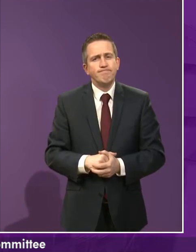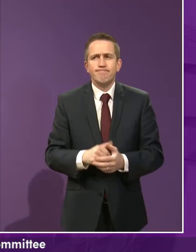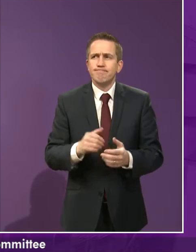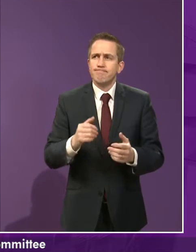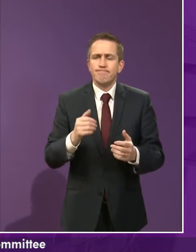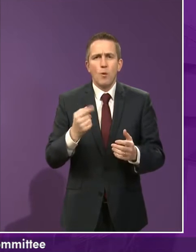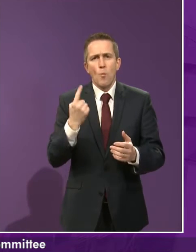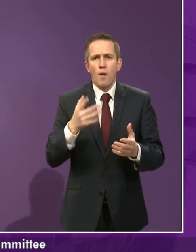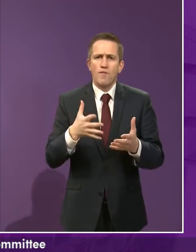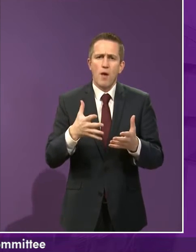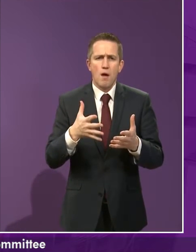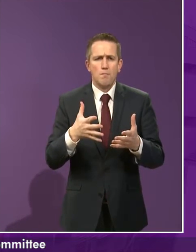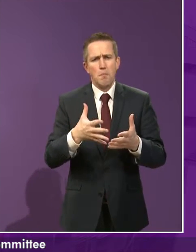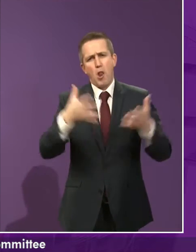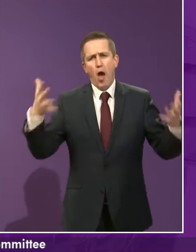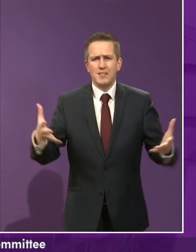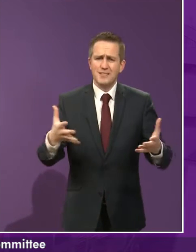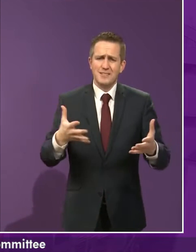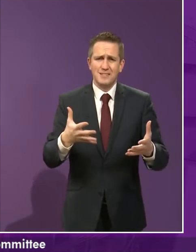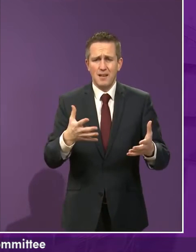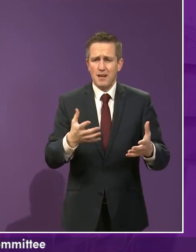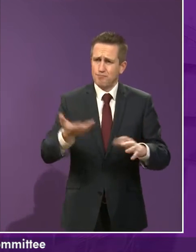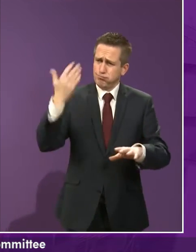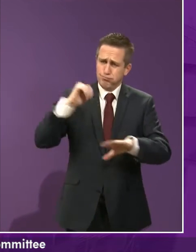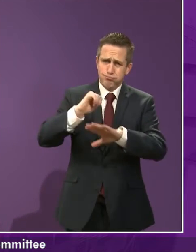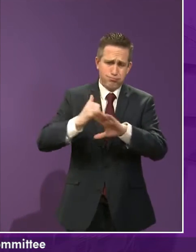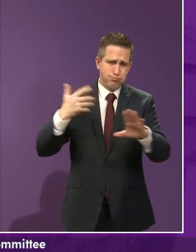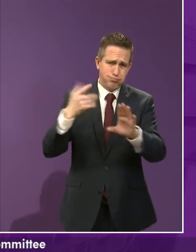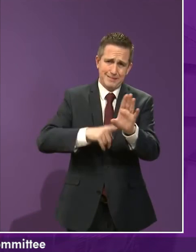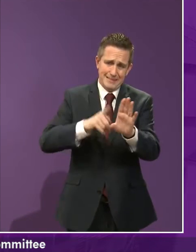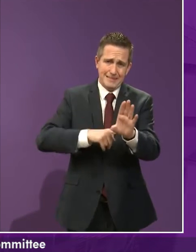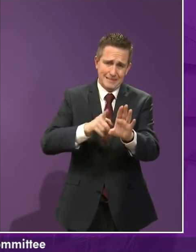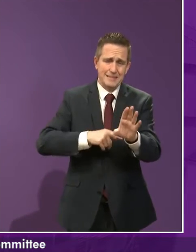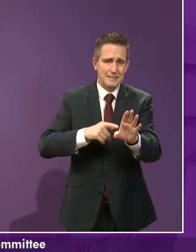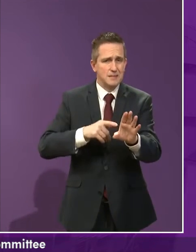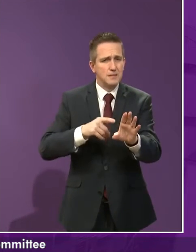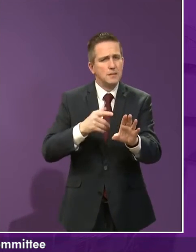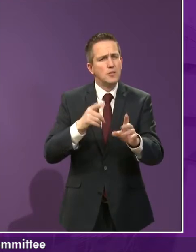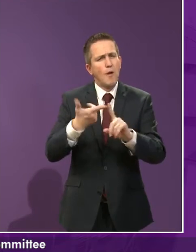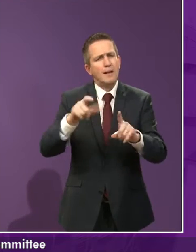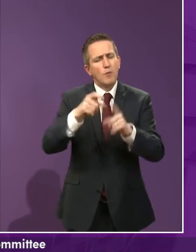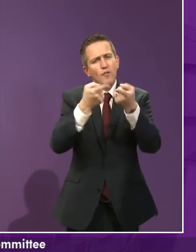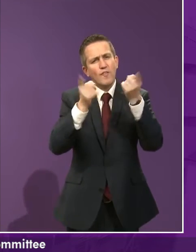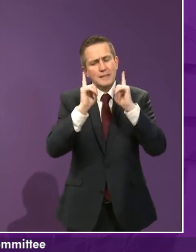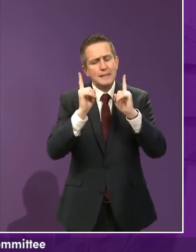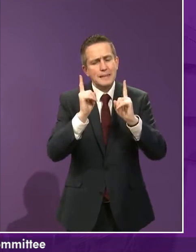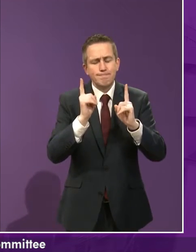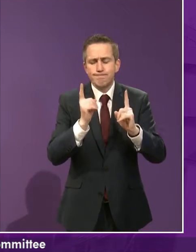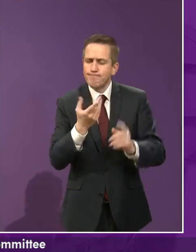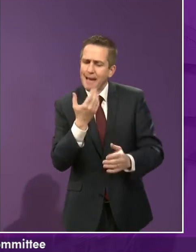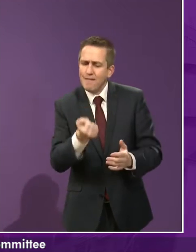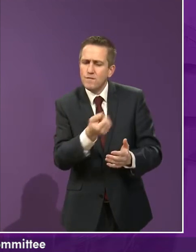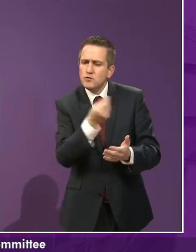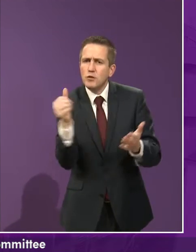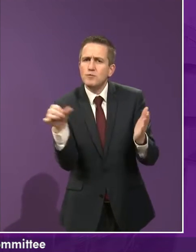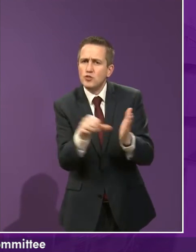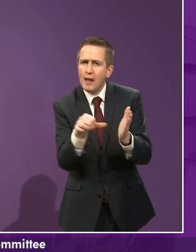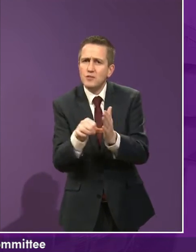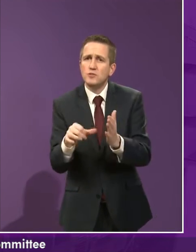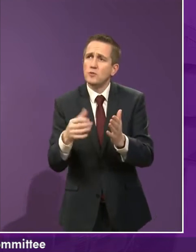the largest and oldest universities in Scotland. So there are very specific challenges around